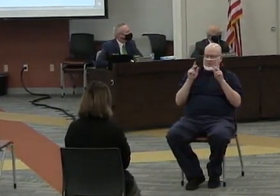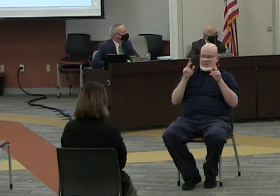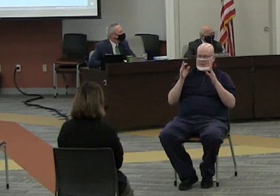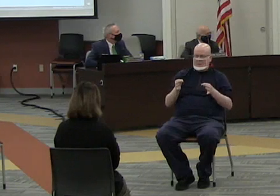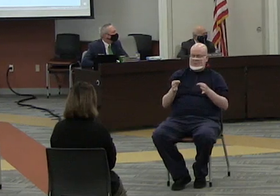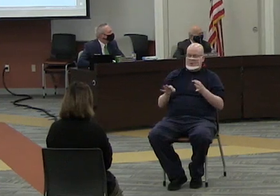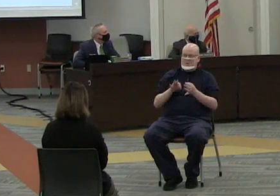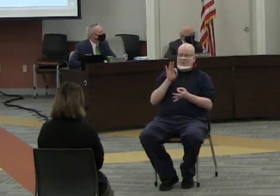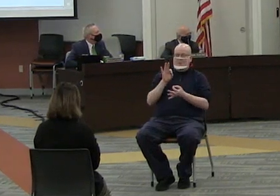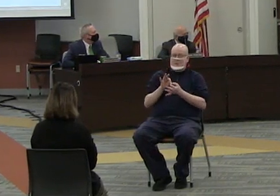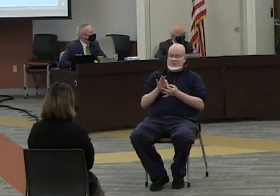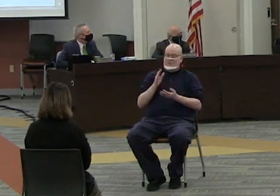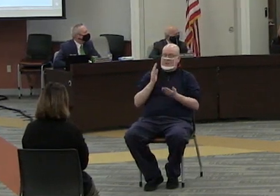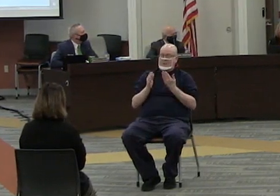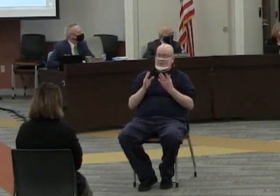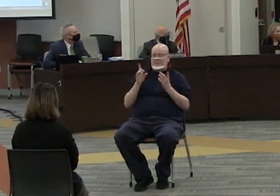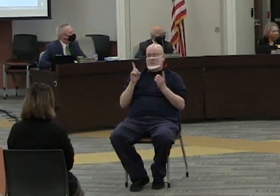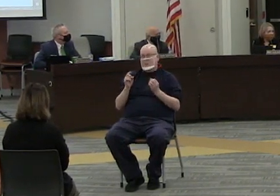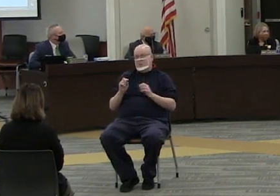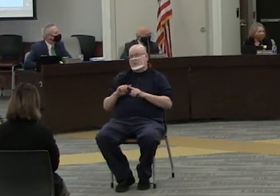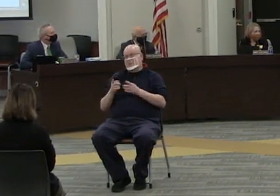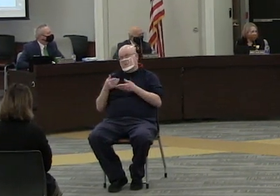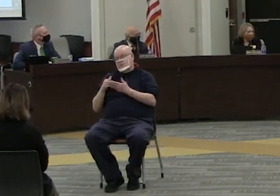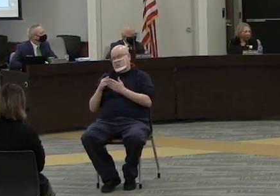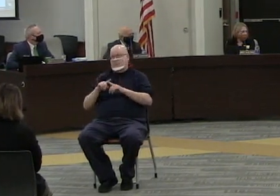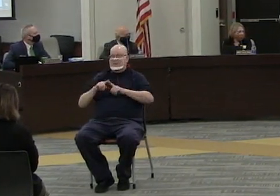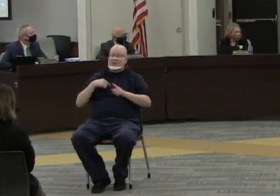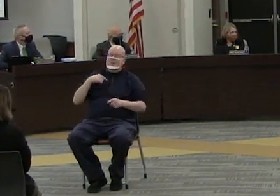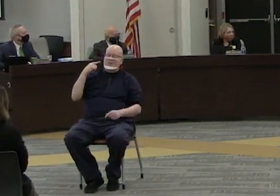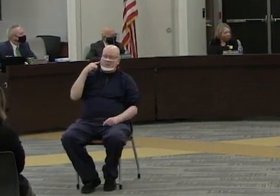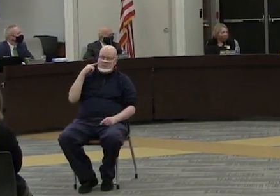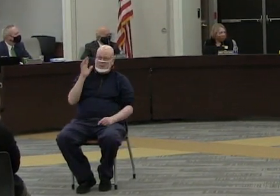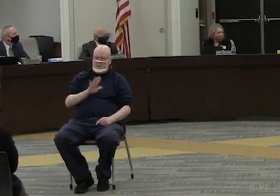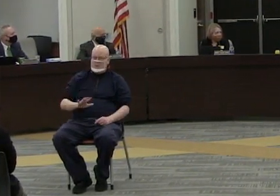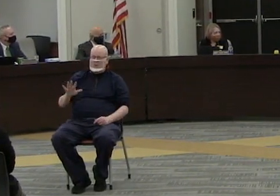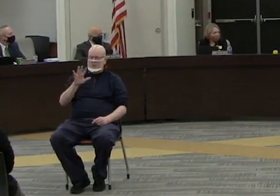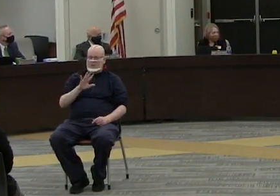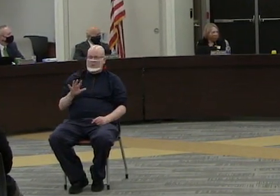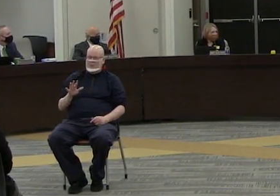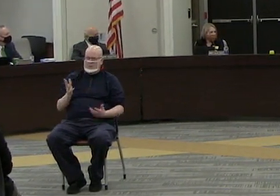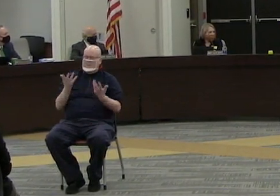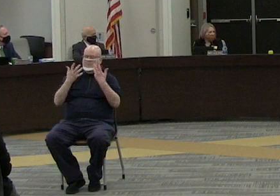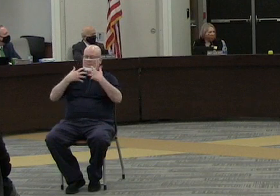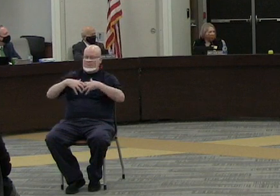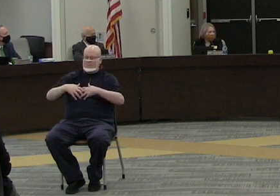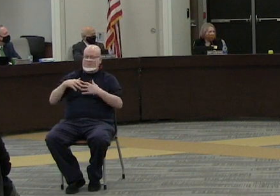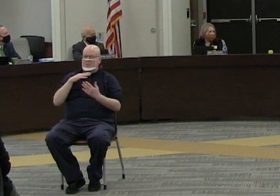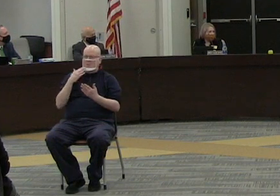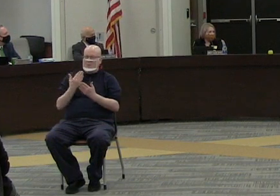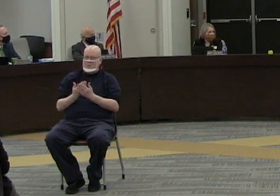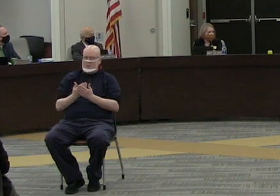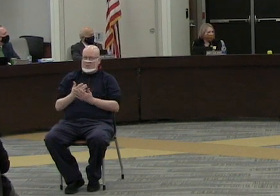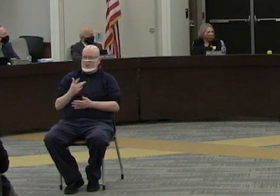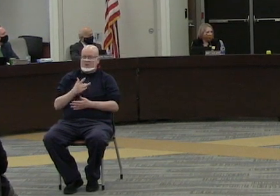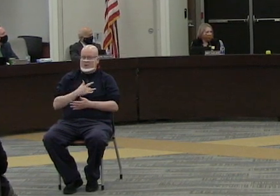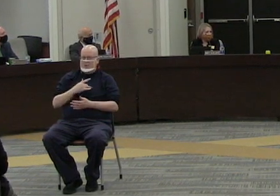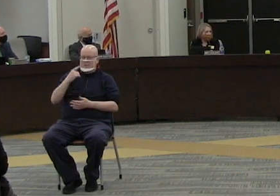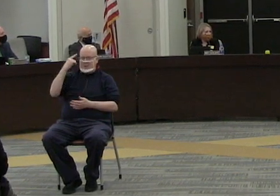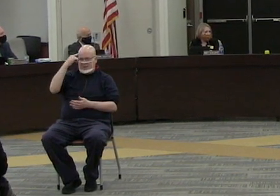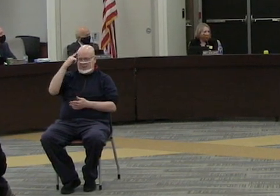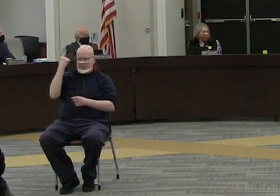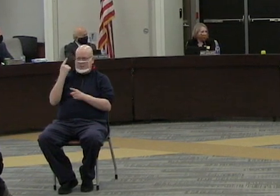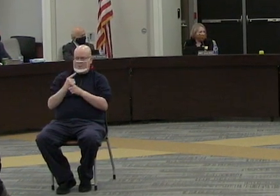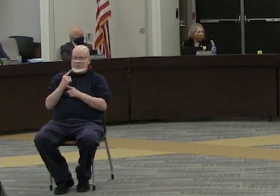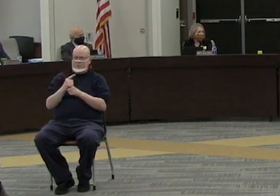things that we might do over again, but I do think as a whole, we worked well together. Our hearts and heads were in the right place. And I think